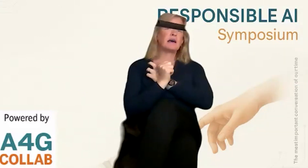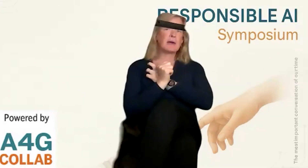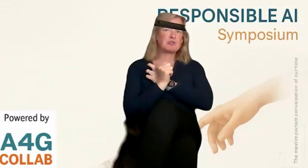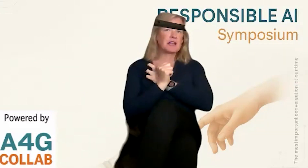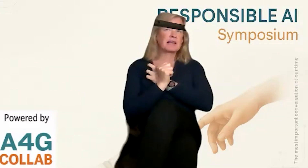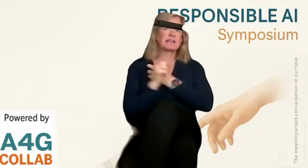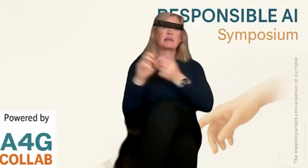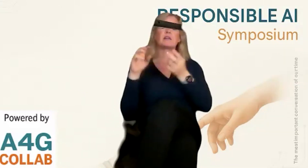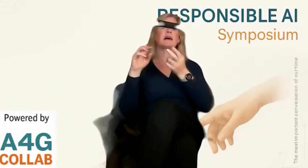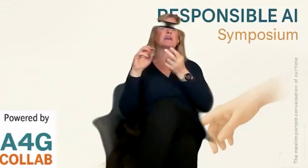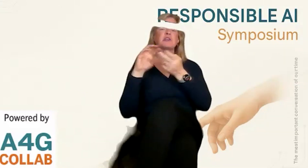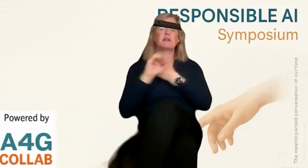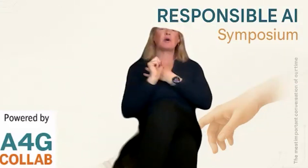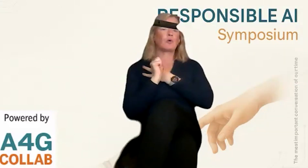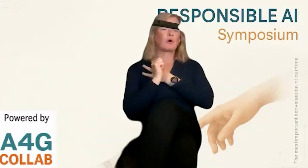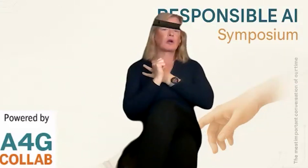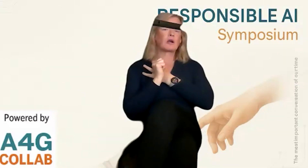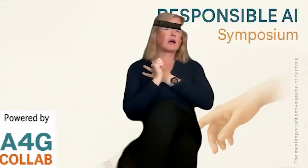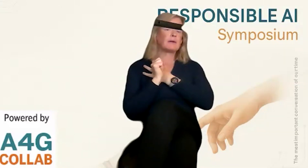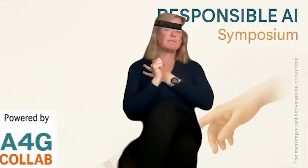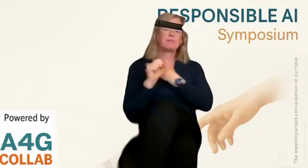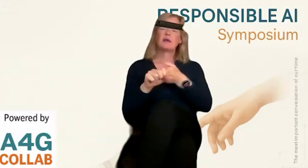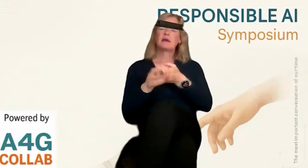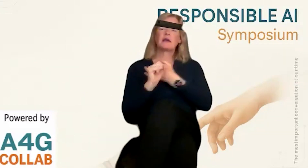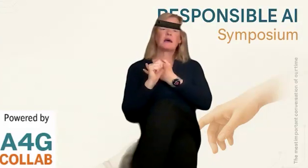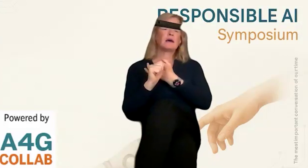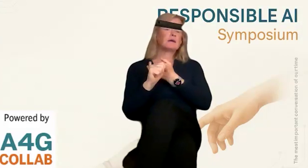like epigenetic data collection or